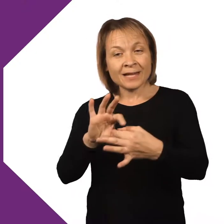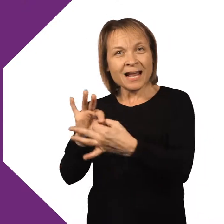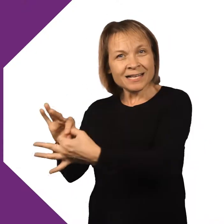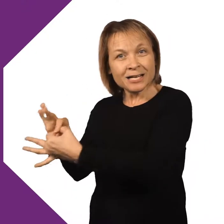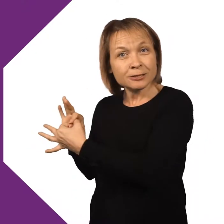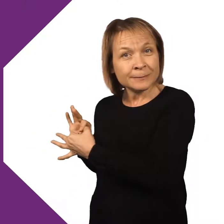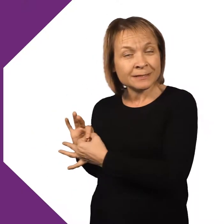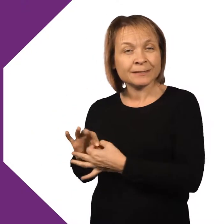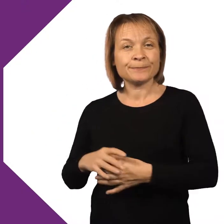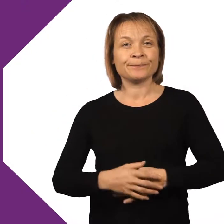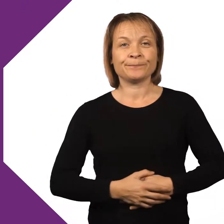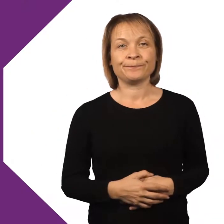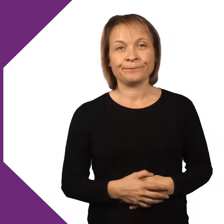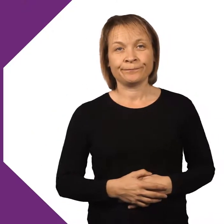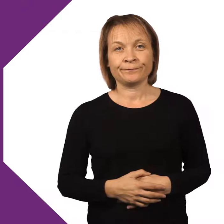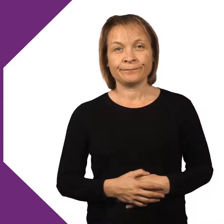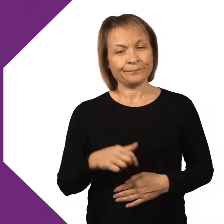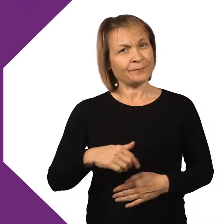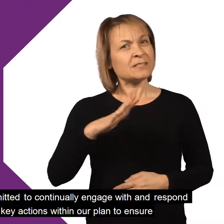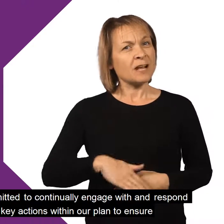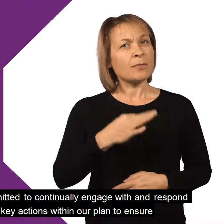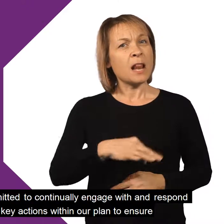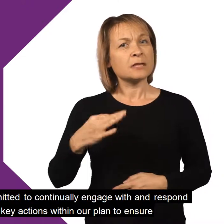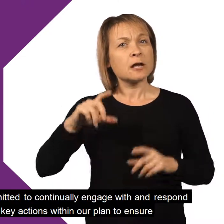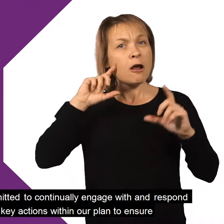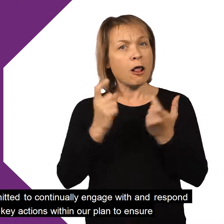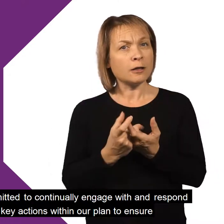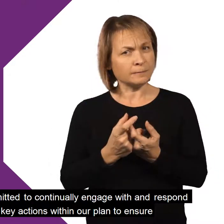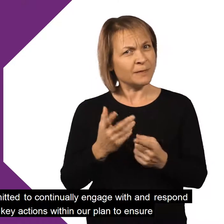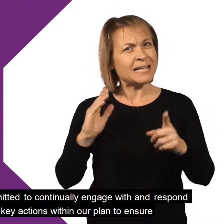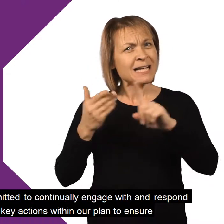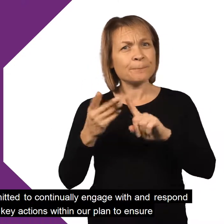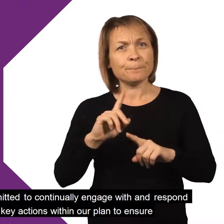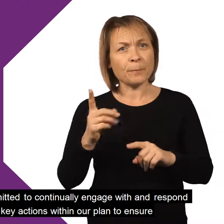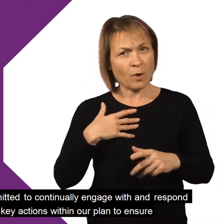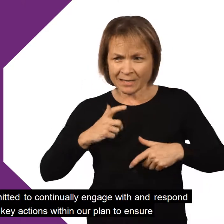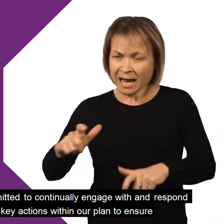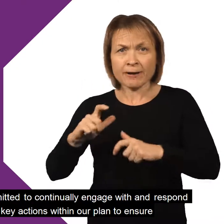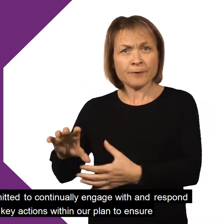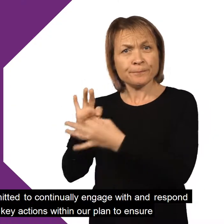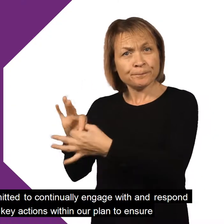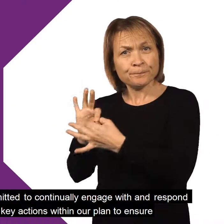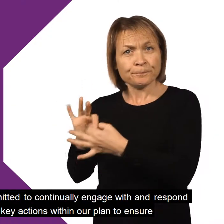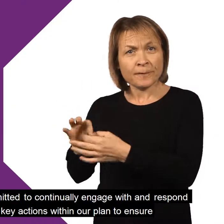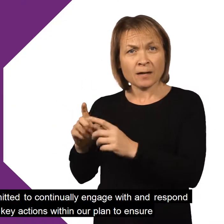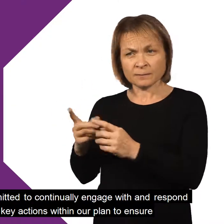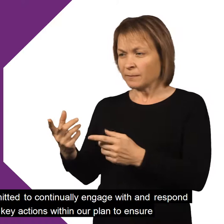Commitment to engagement South Lanarkshire College is committed to continually engage with and